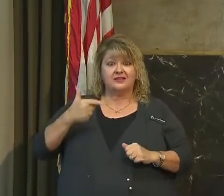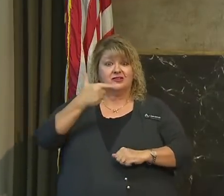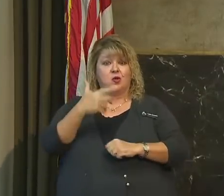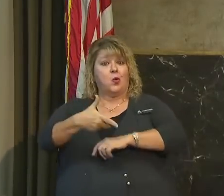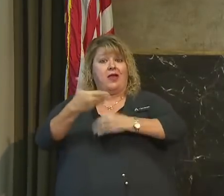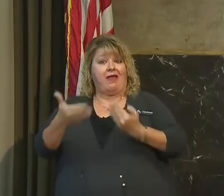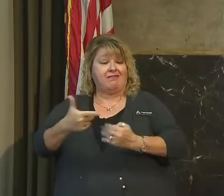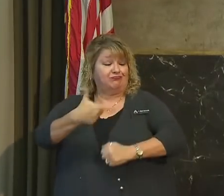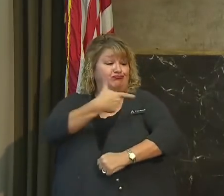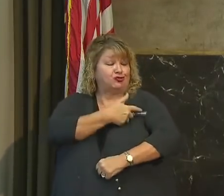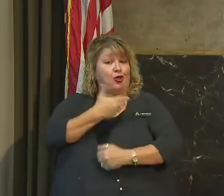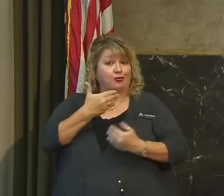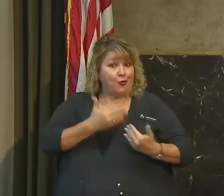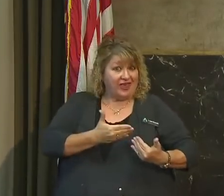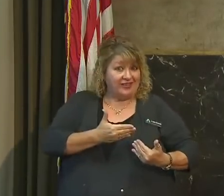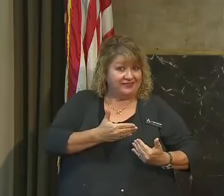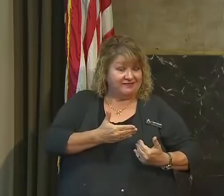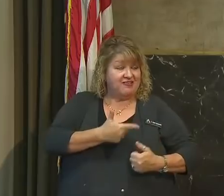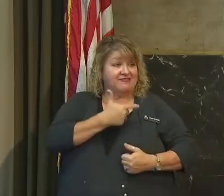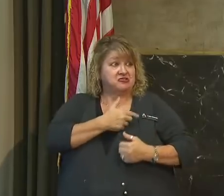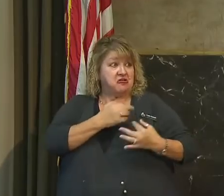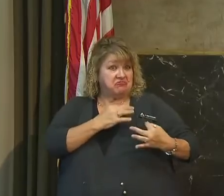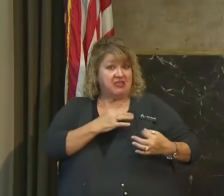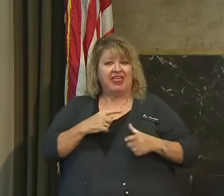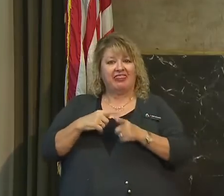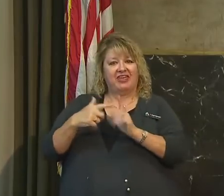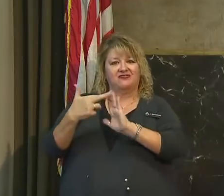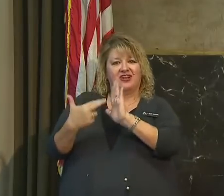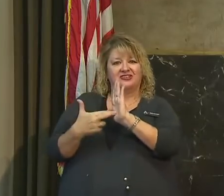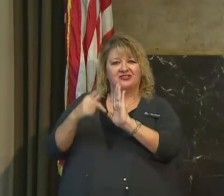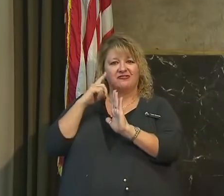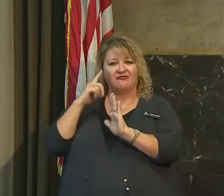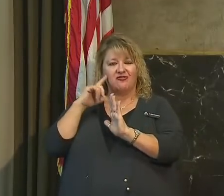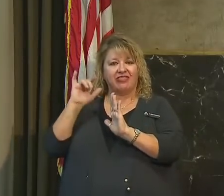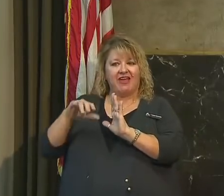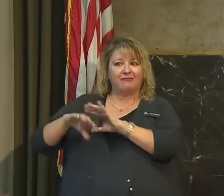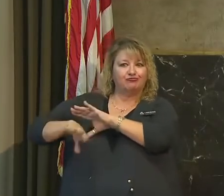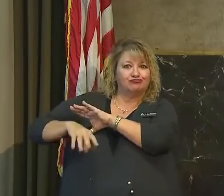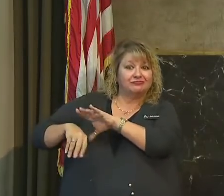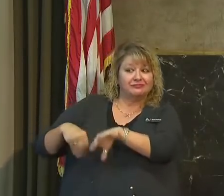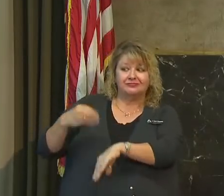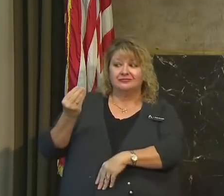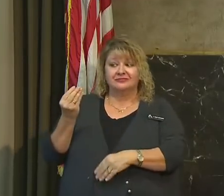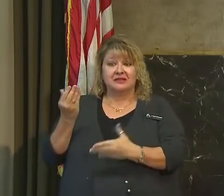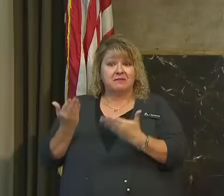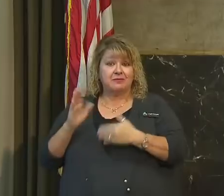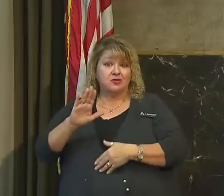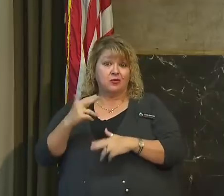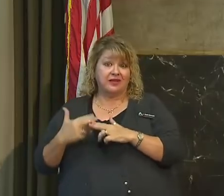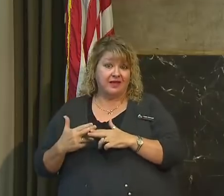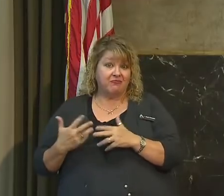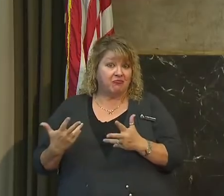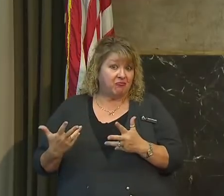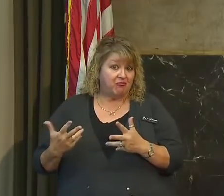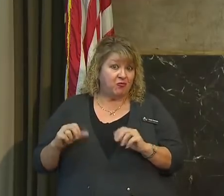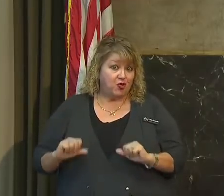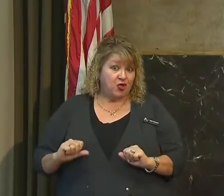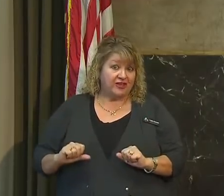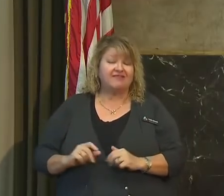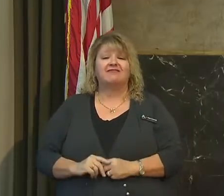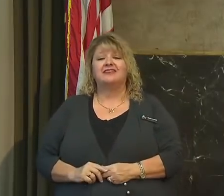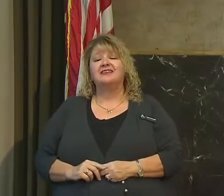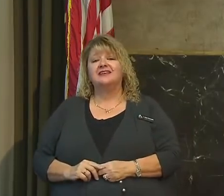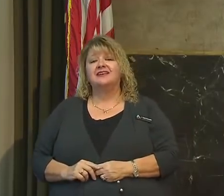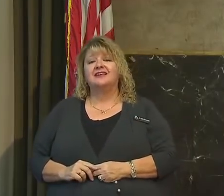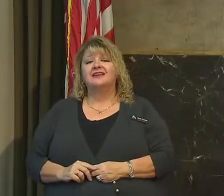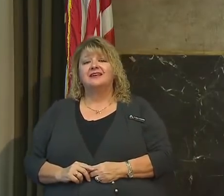the lottery. And if you do that, you then have a chance to win as they have. And of course,